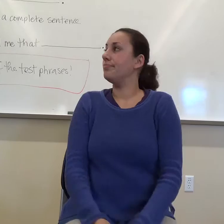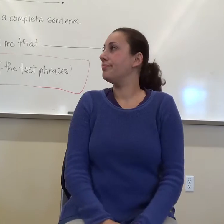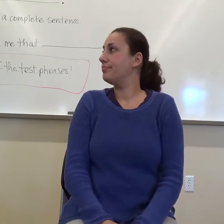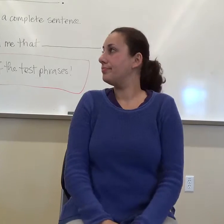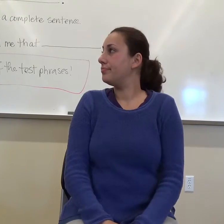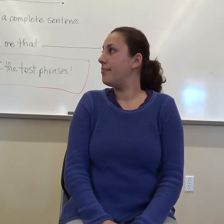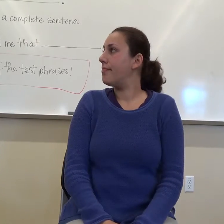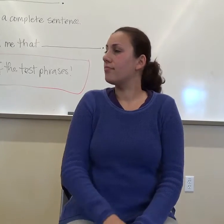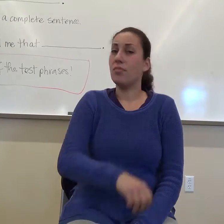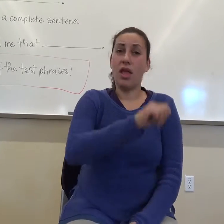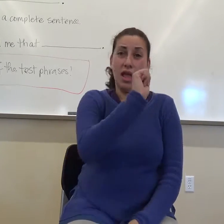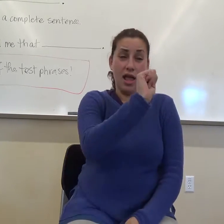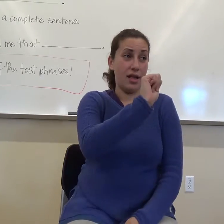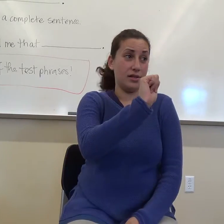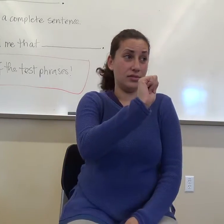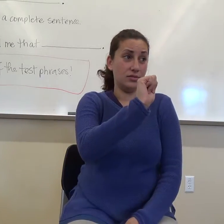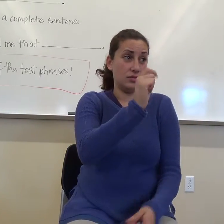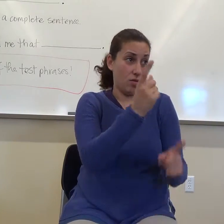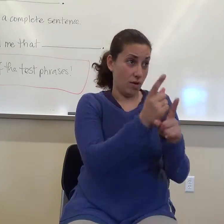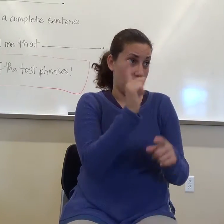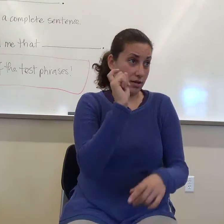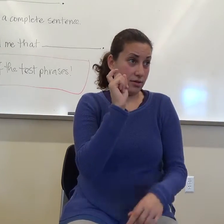A? Is A right?